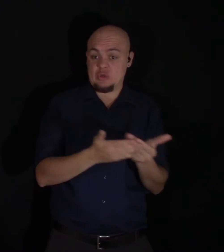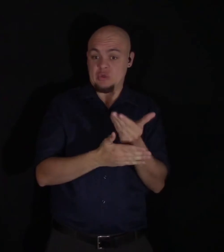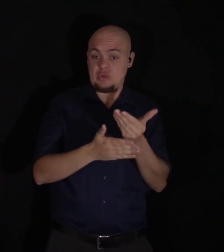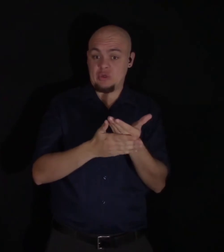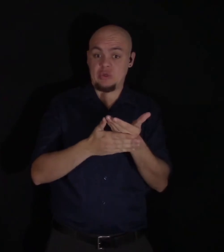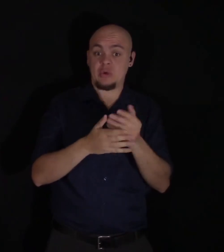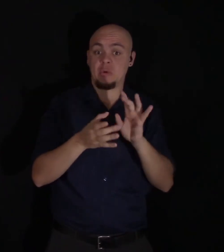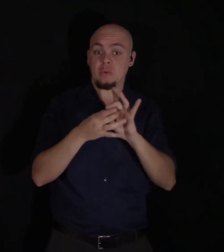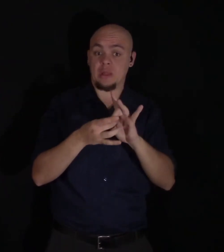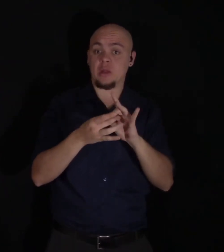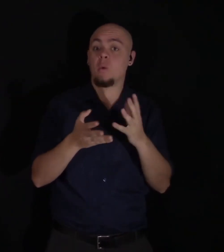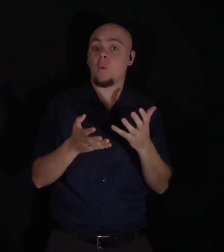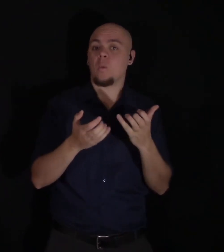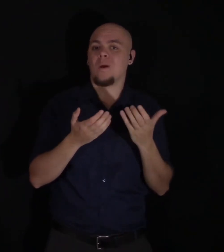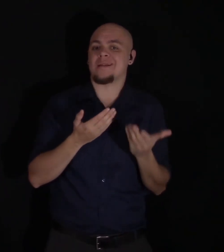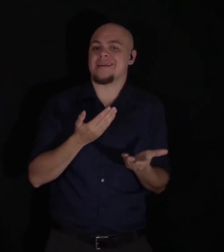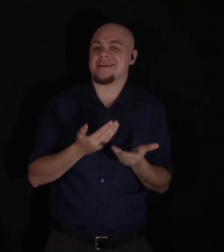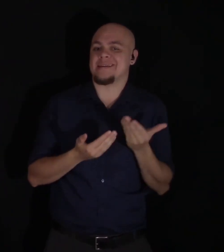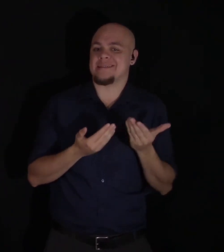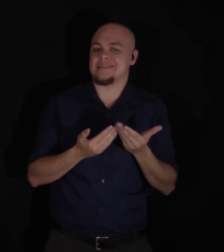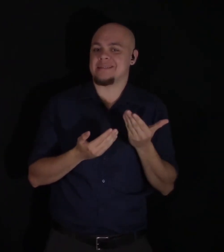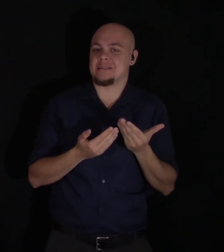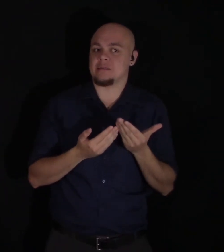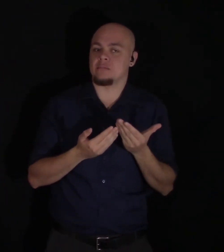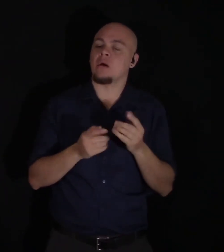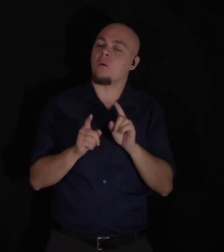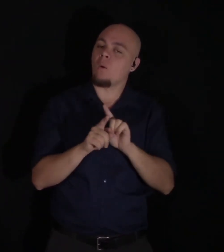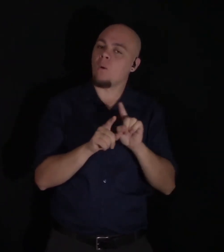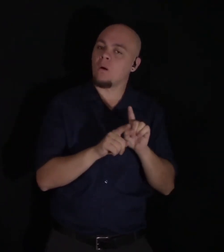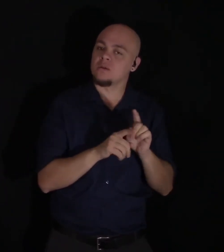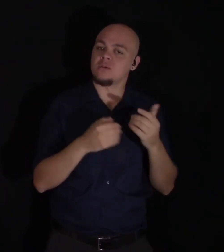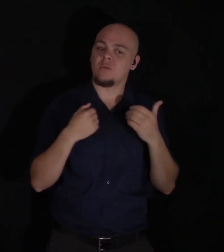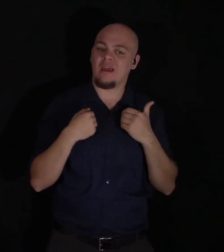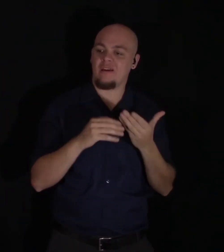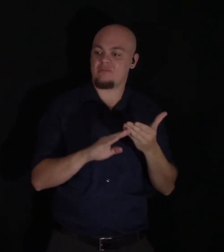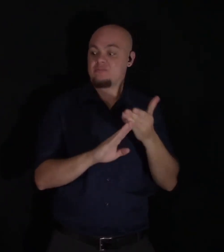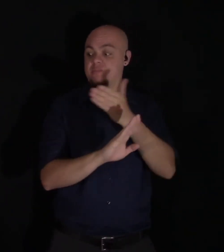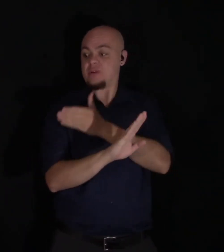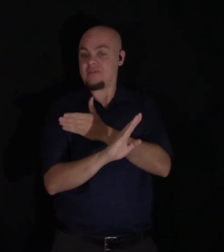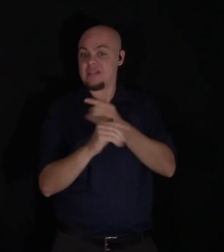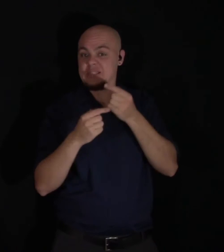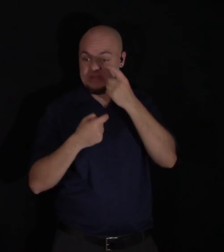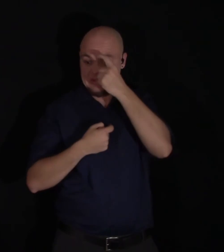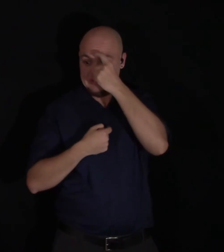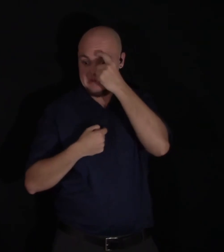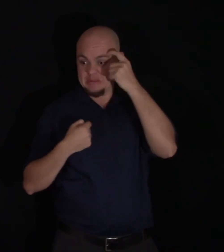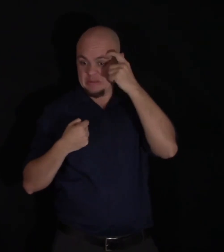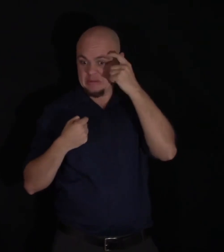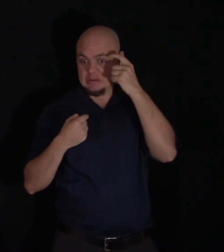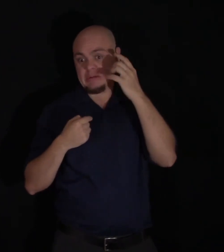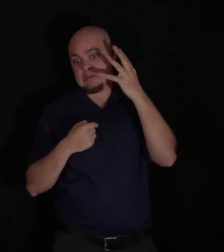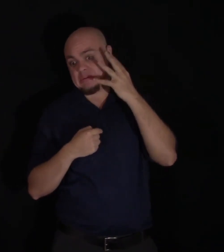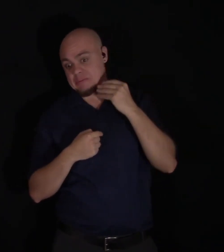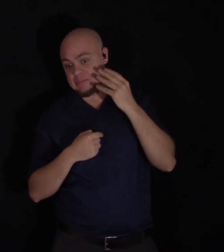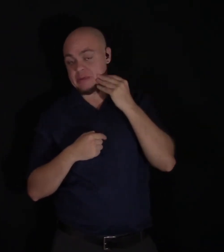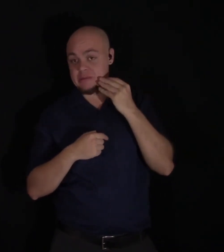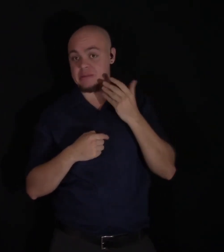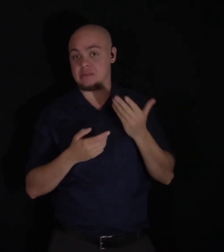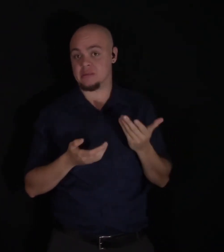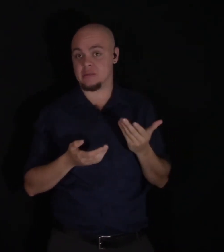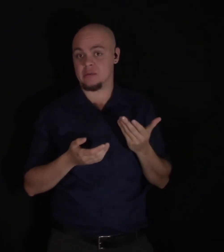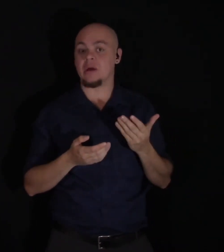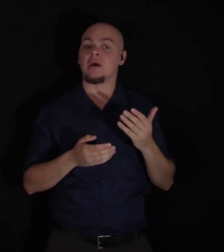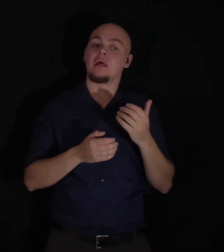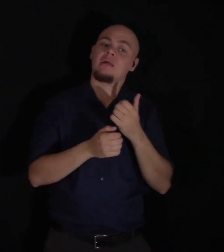easy. But we also come with our fair share of unresolved, painful experiences from previous relationships.